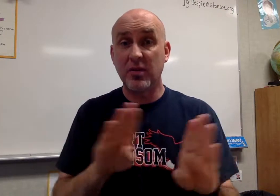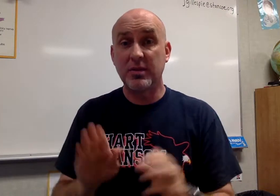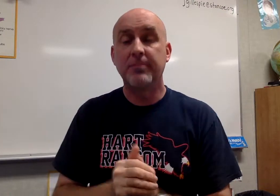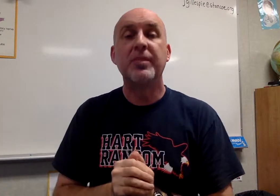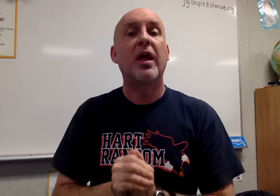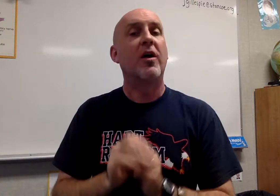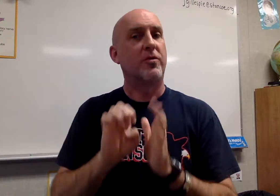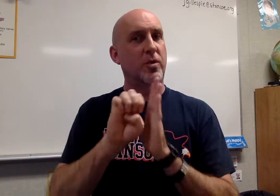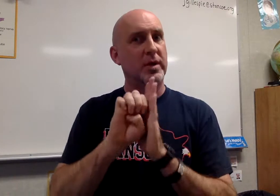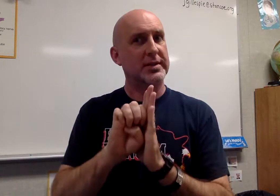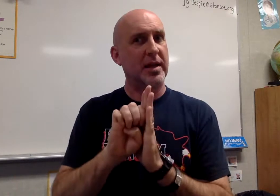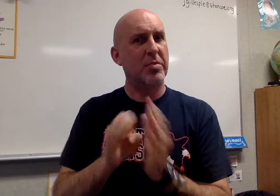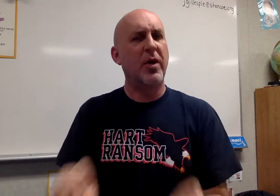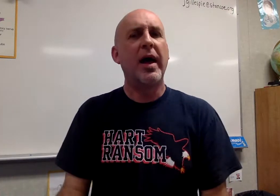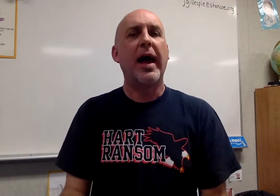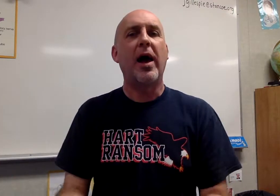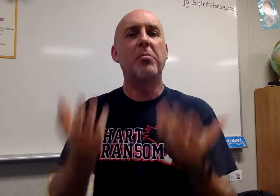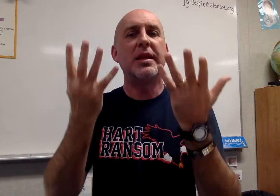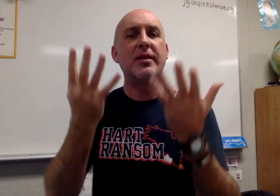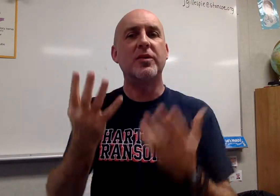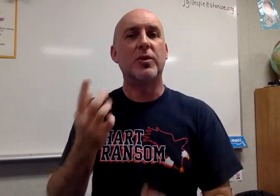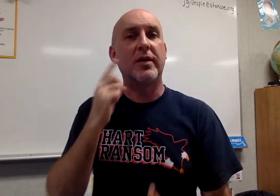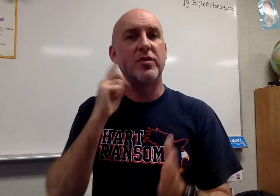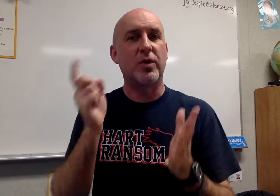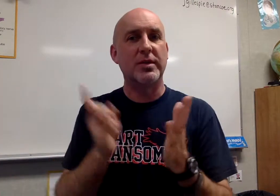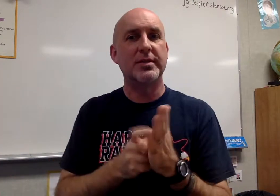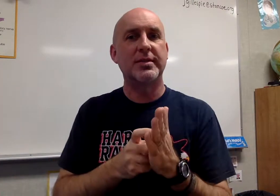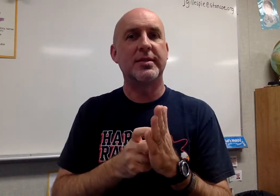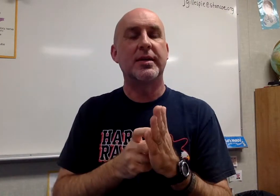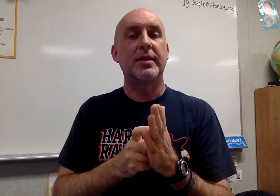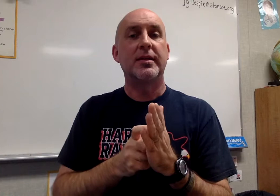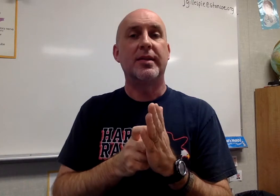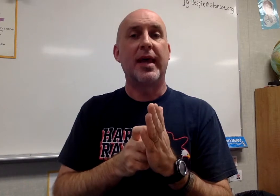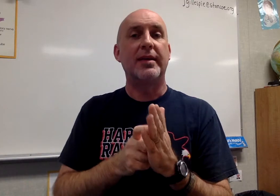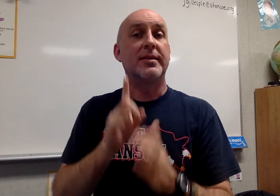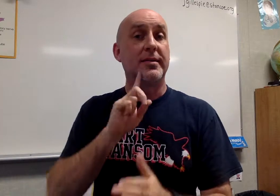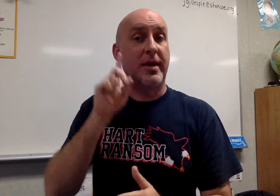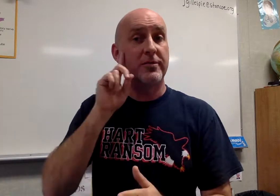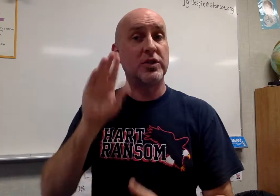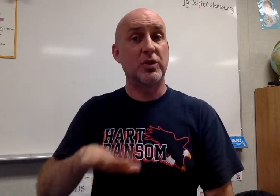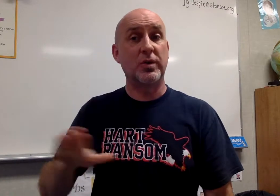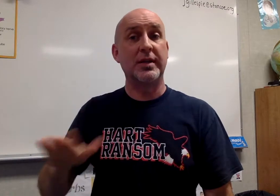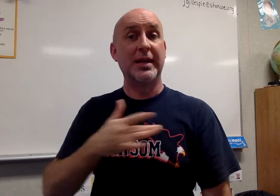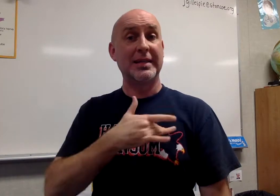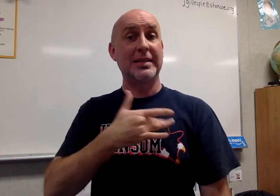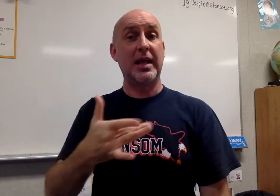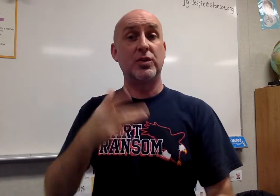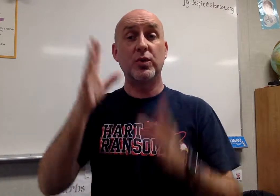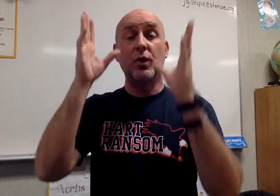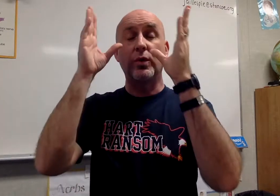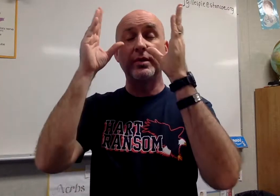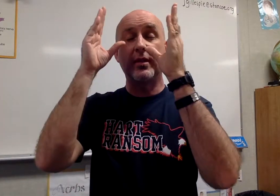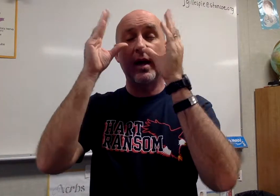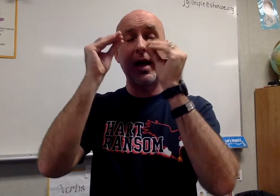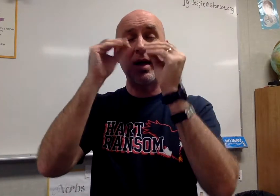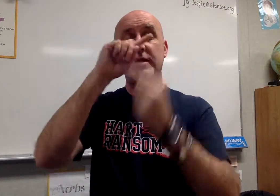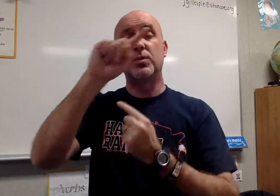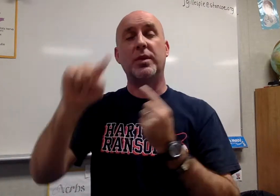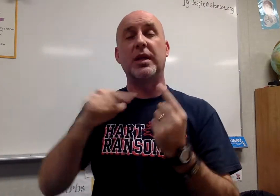behaviors. For example, how many of you have noticed that deaf children tend to close their eyes when they